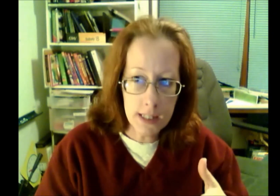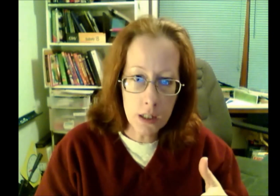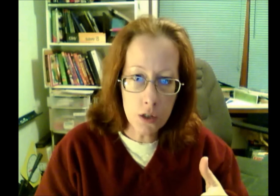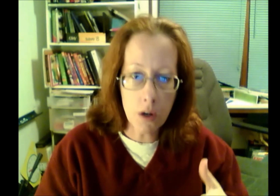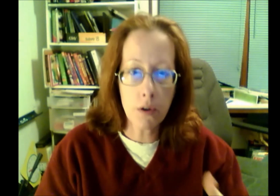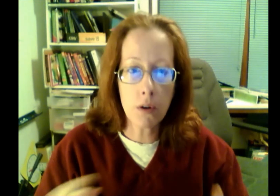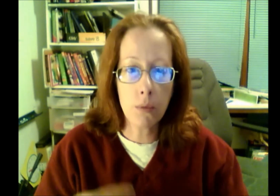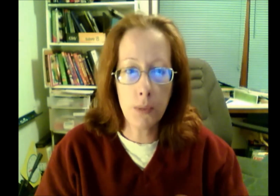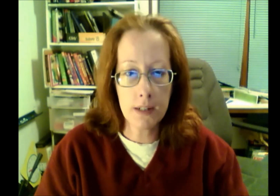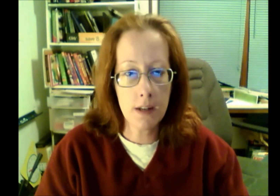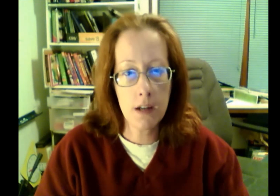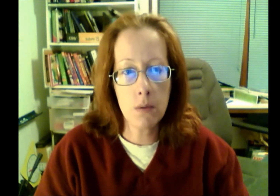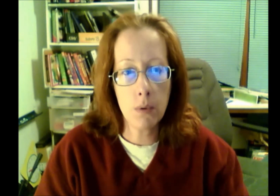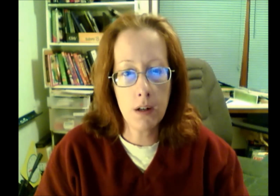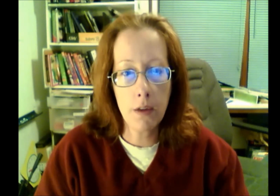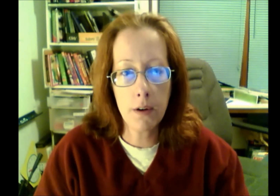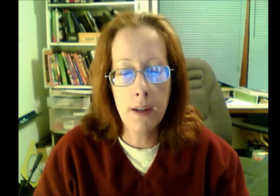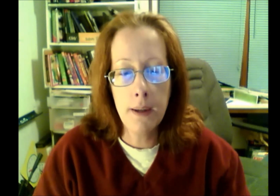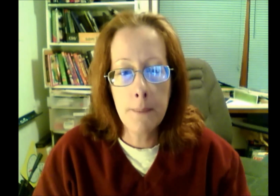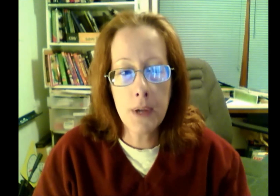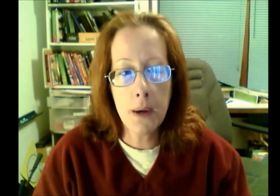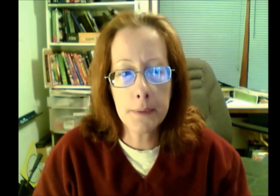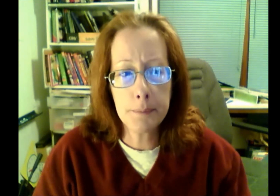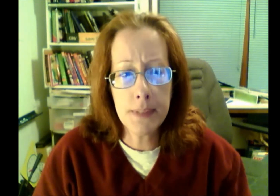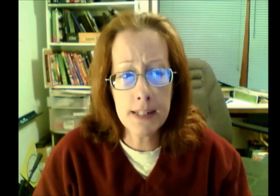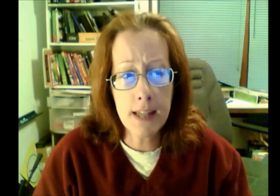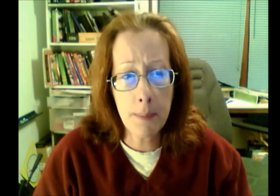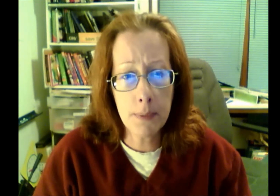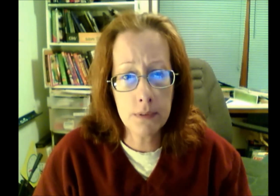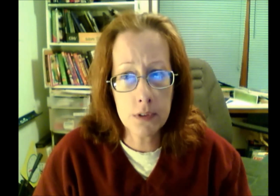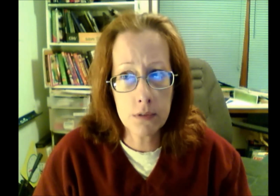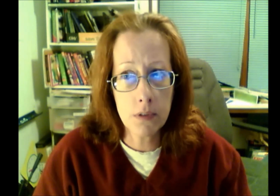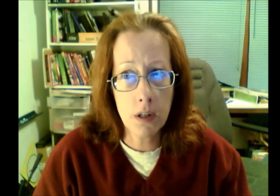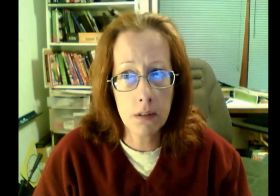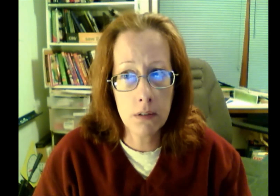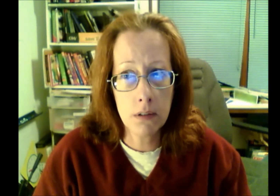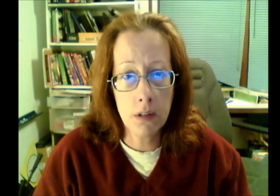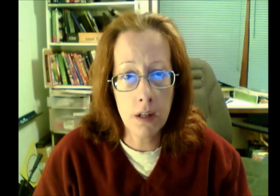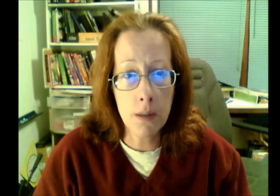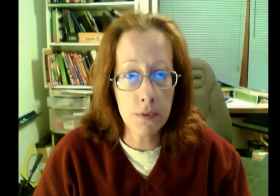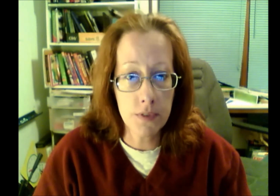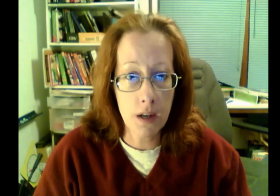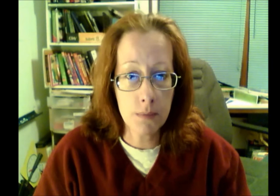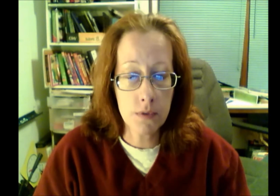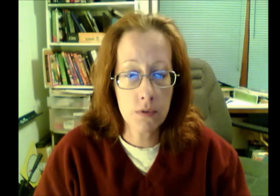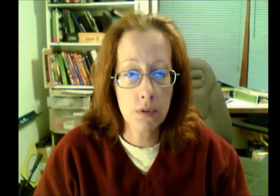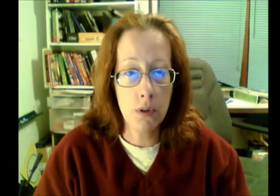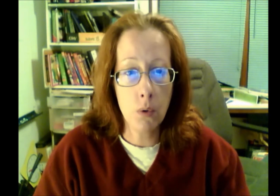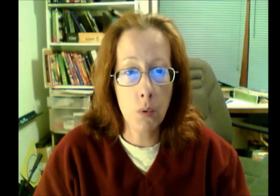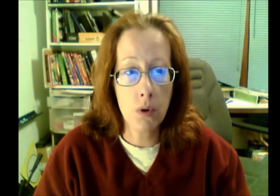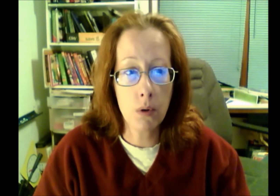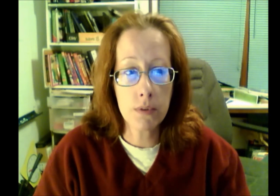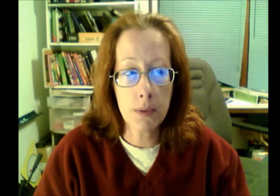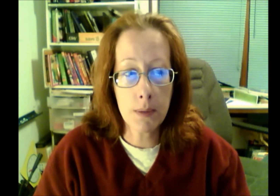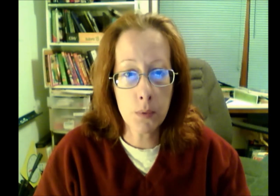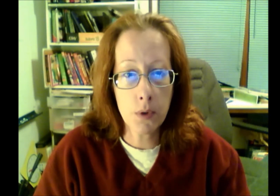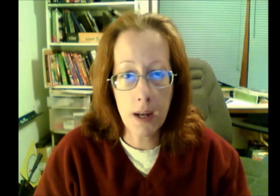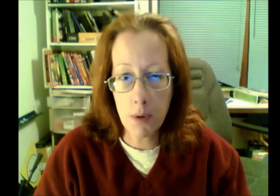each other, we can sign to one another. This has happened a number of times, you know, or sometimes we're at a